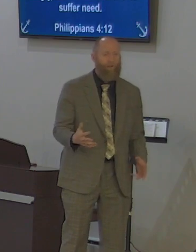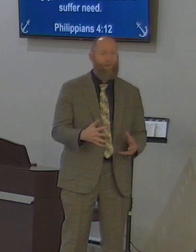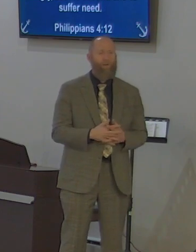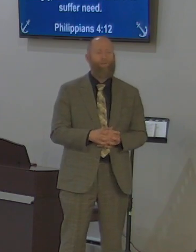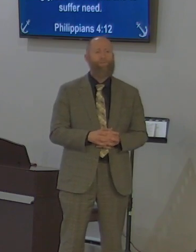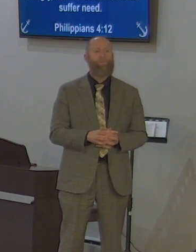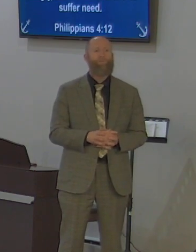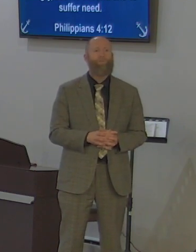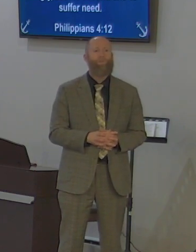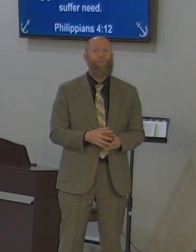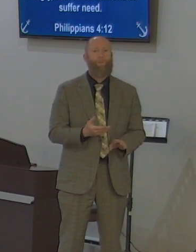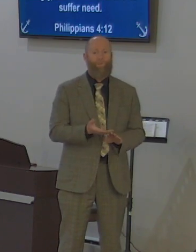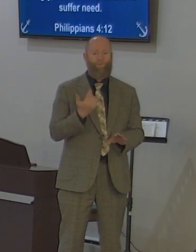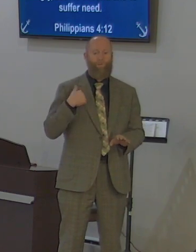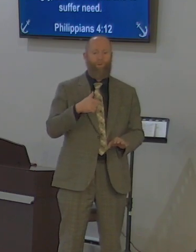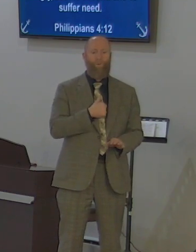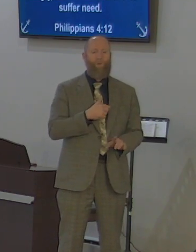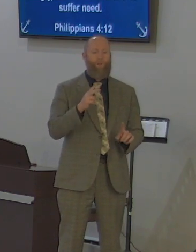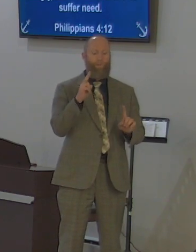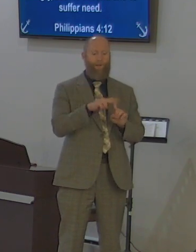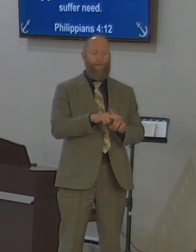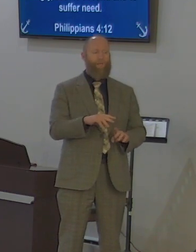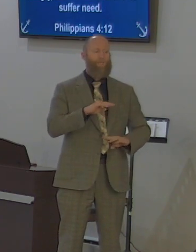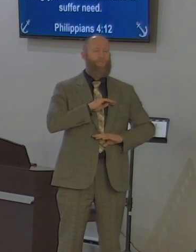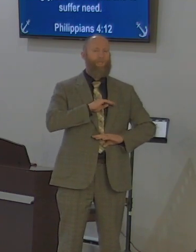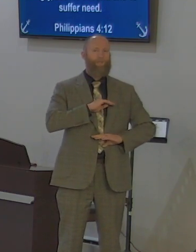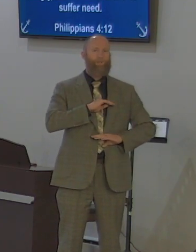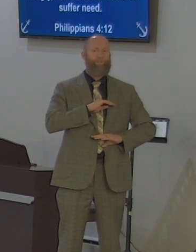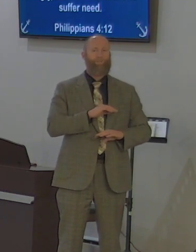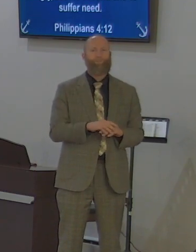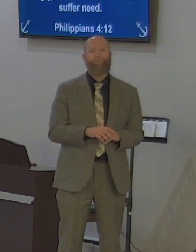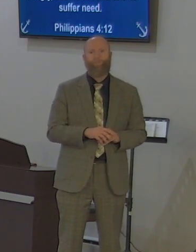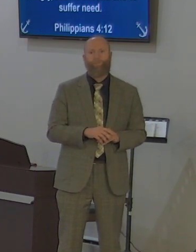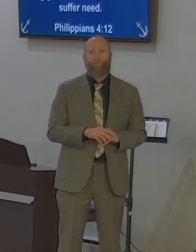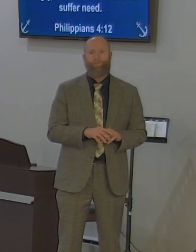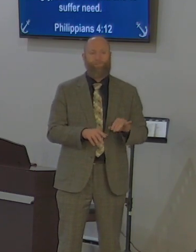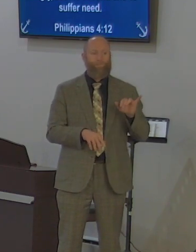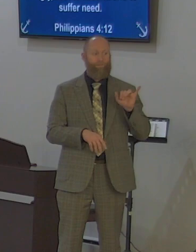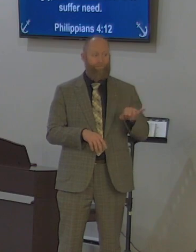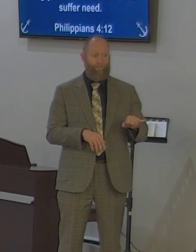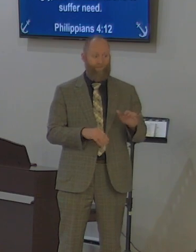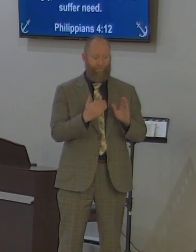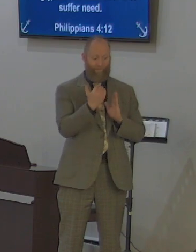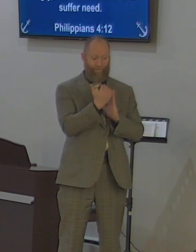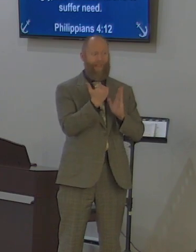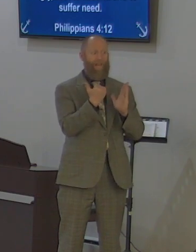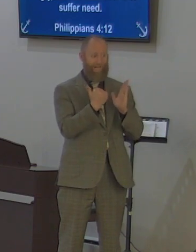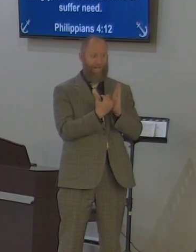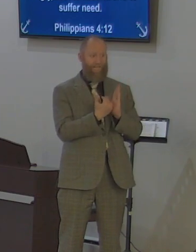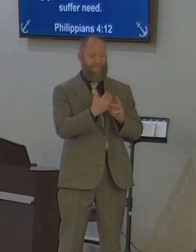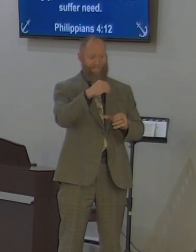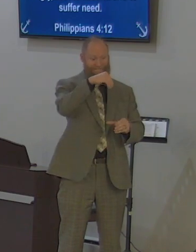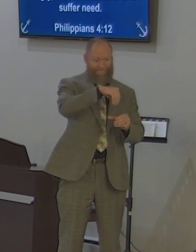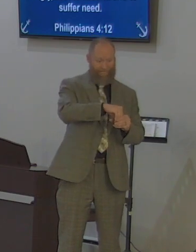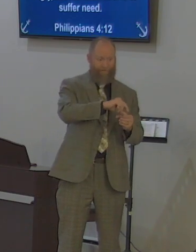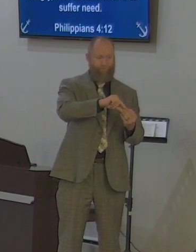before we'll ever truly be content? I think that lesson is contained in verse 13. I'd like you to look at